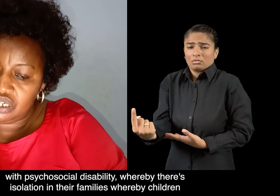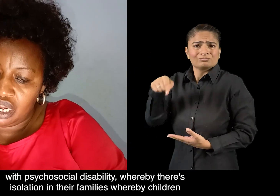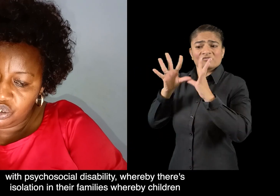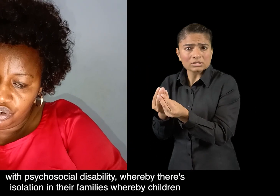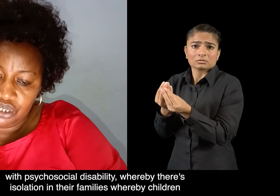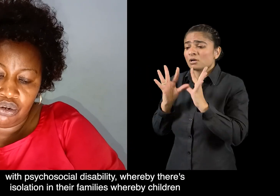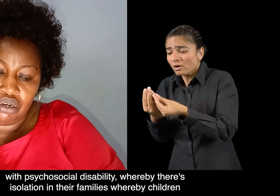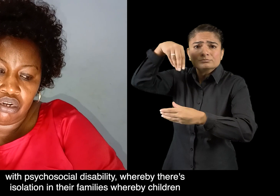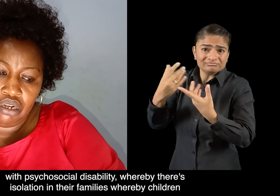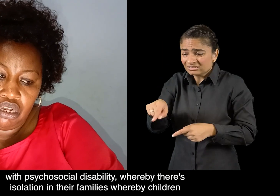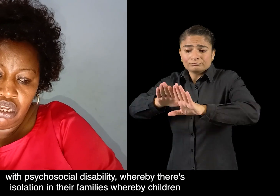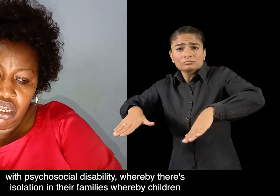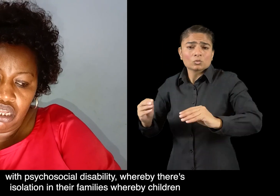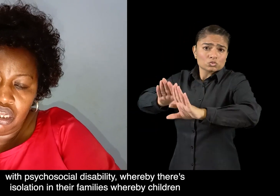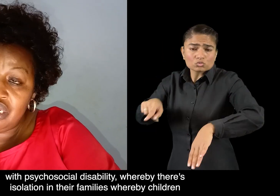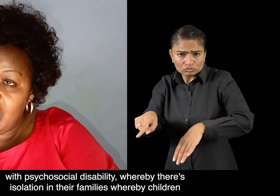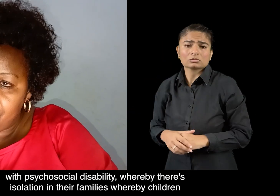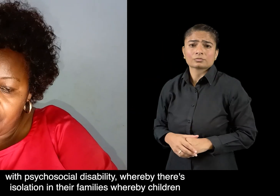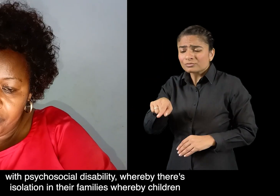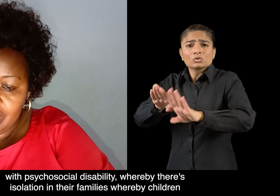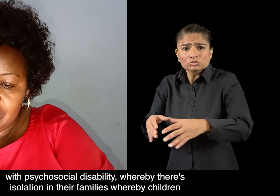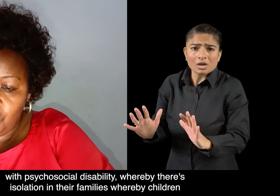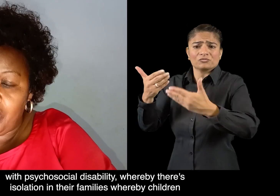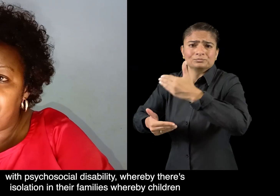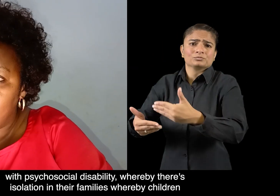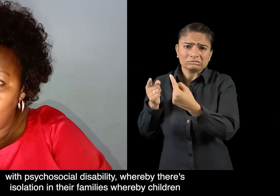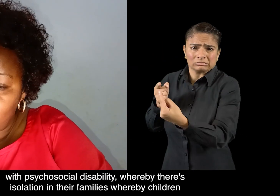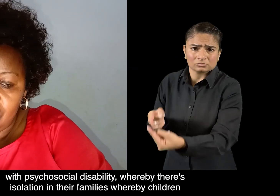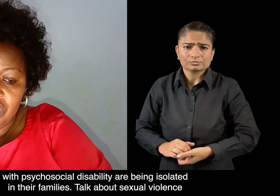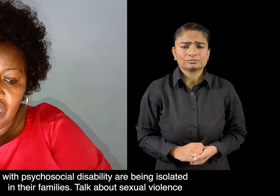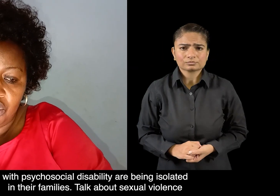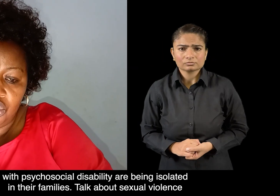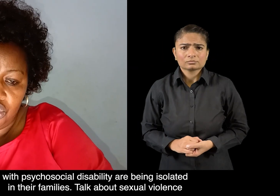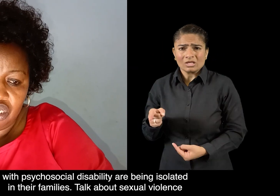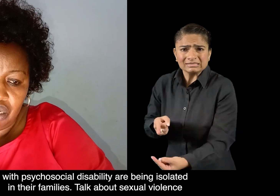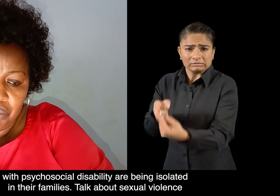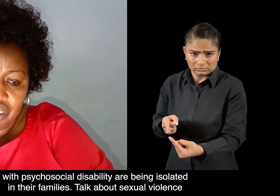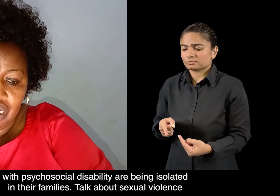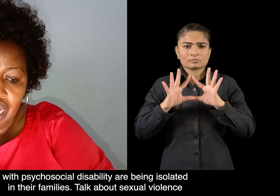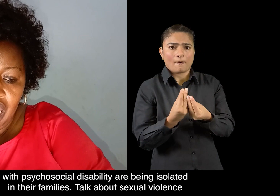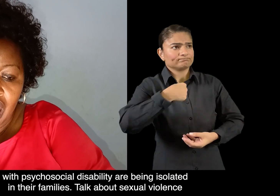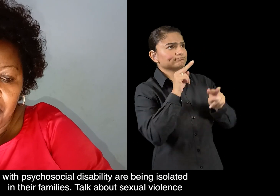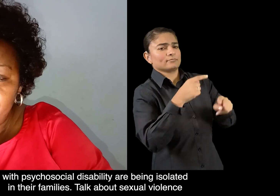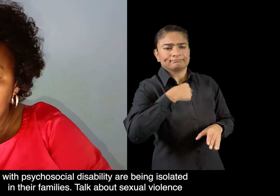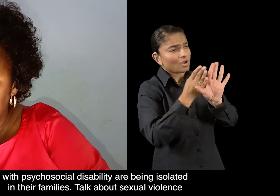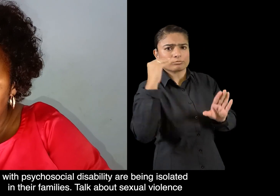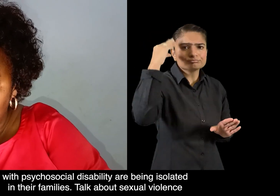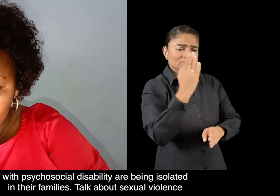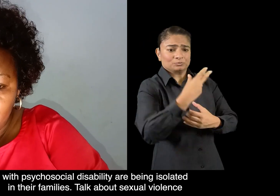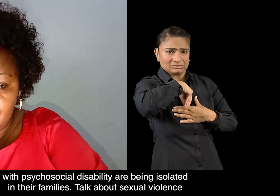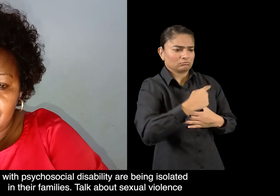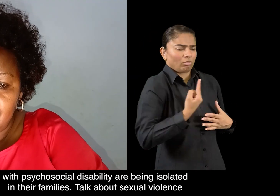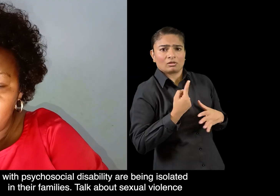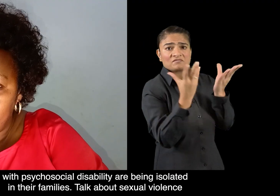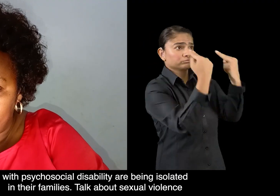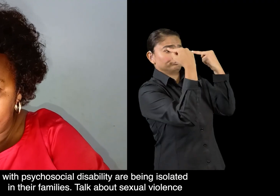is isolation in their families, whereby children with psychosocial disability are being